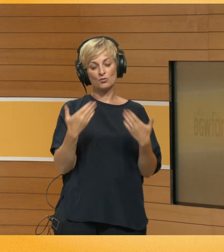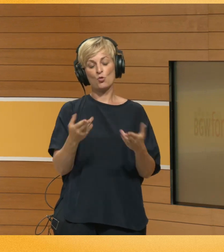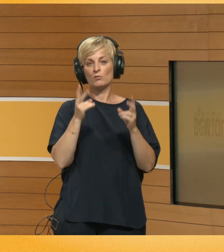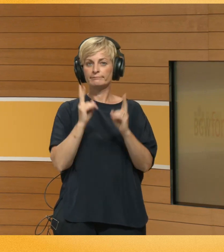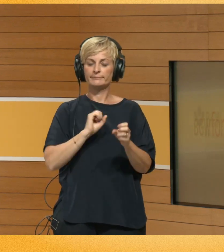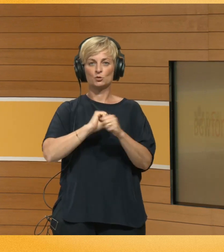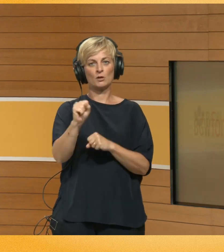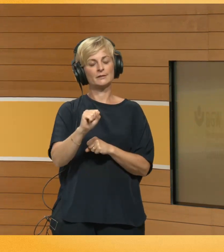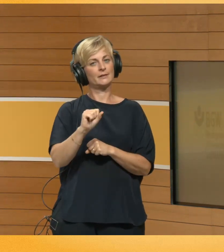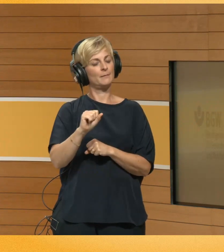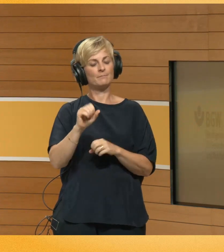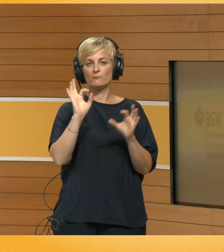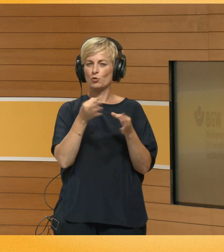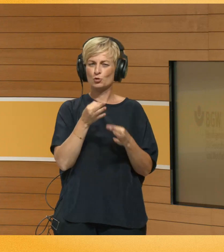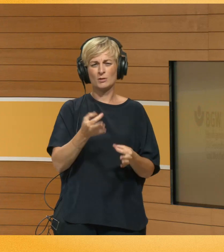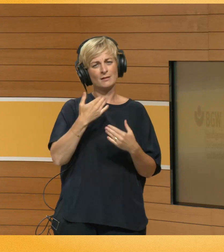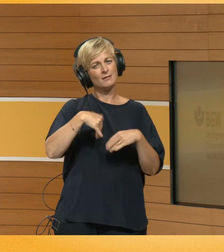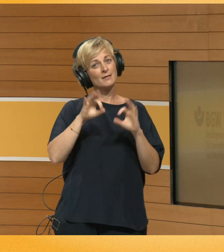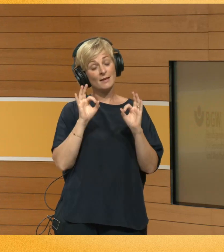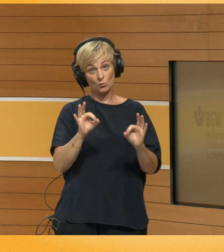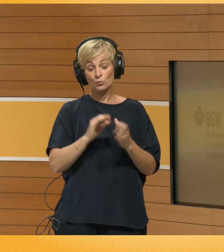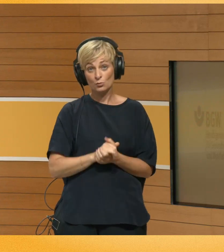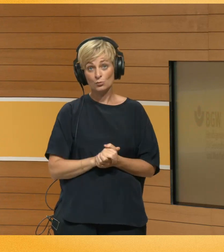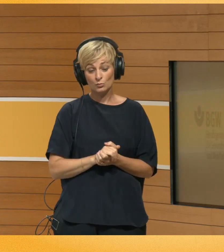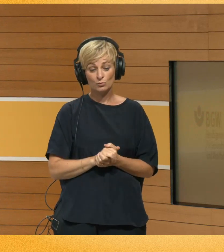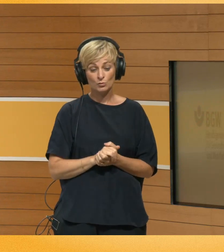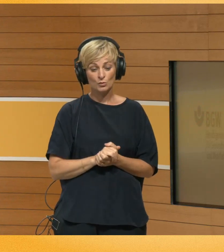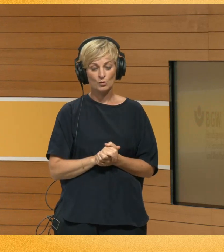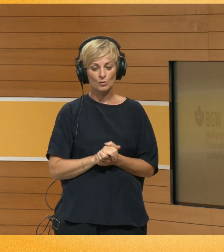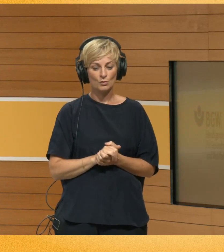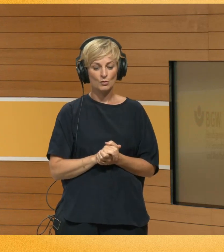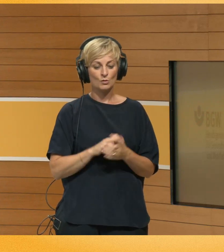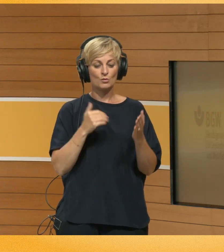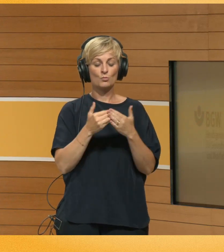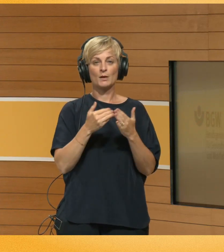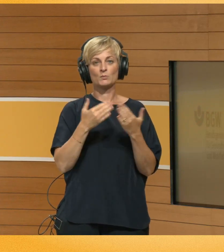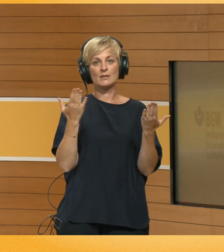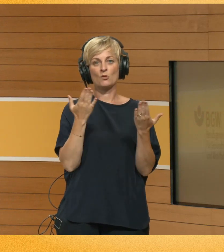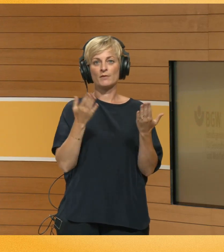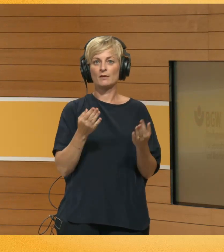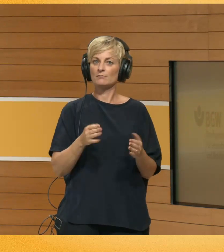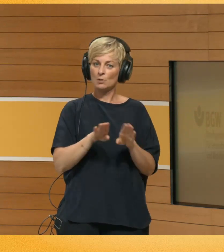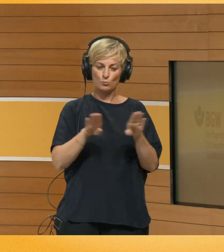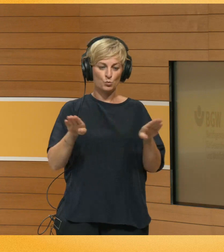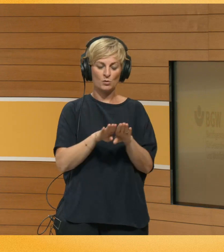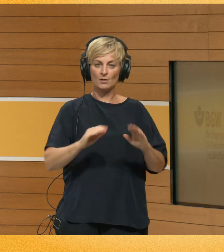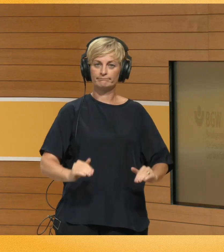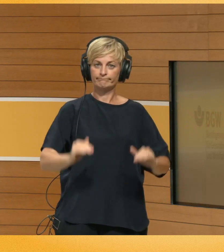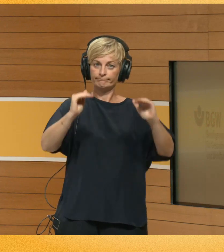well. And for example, scissor lifts, more spacious BCPs, not having